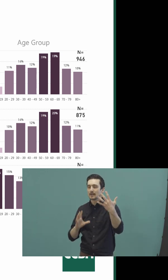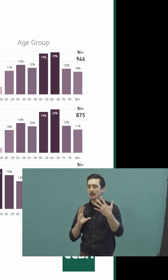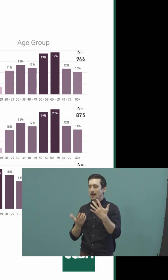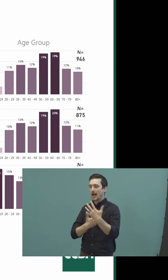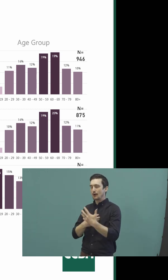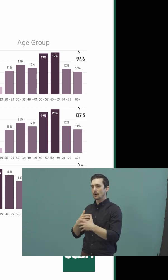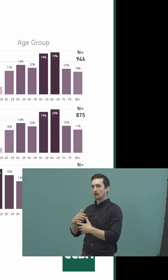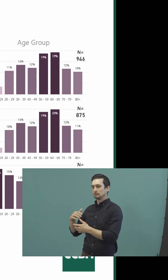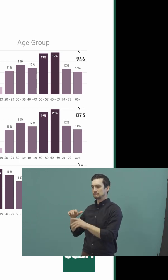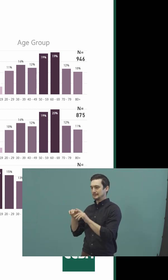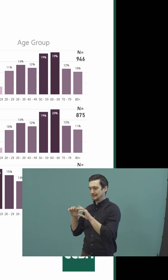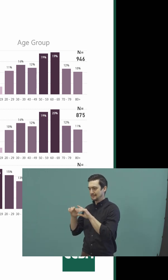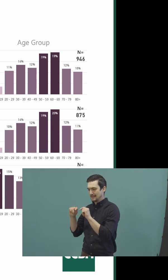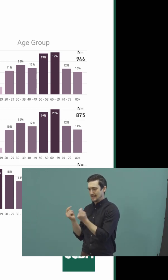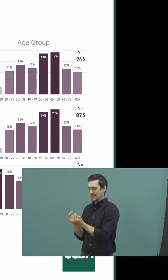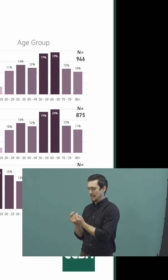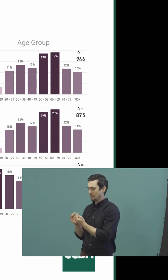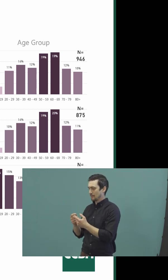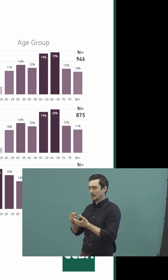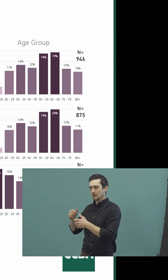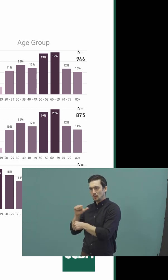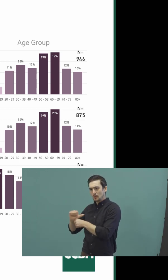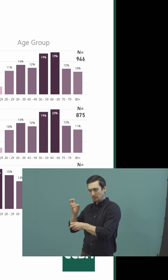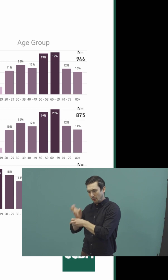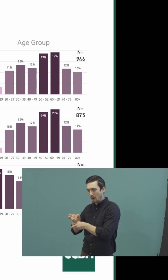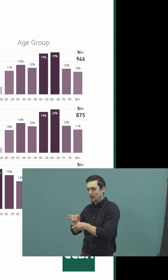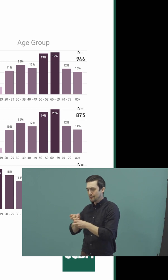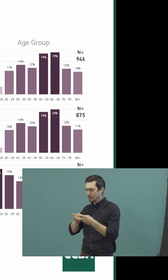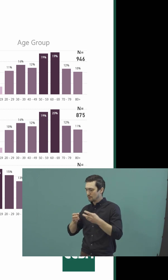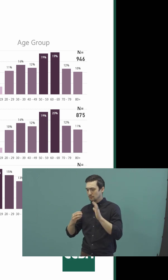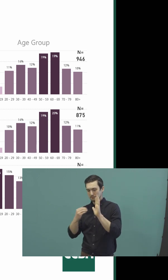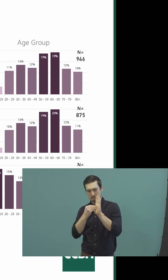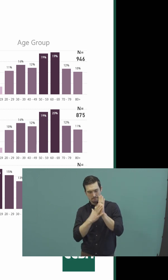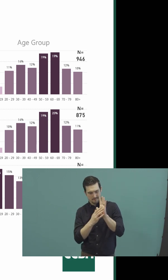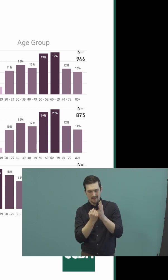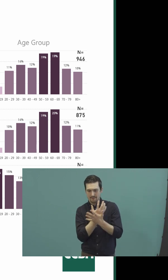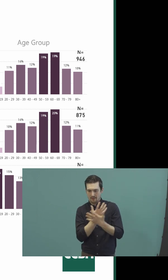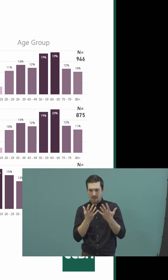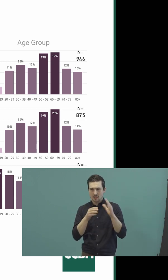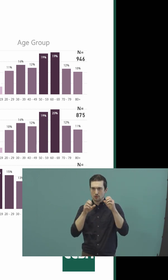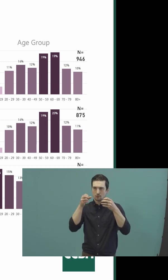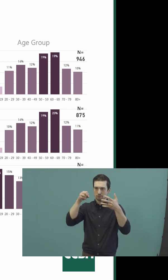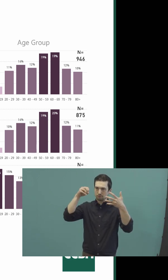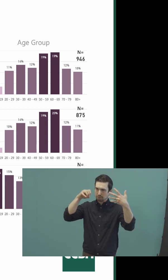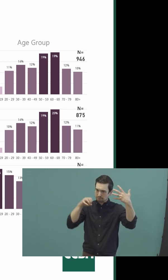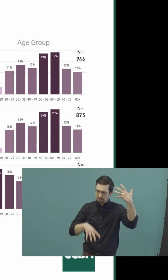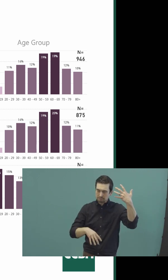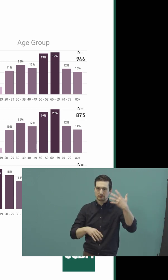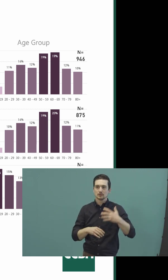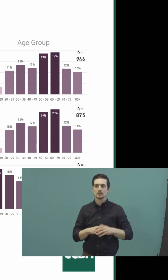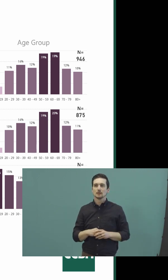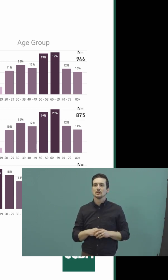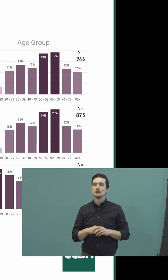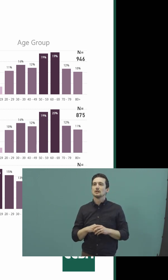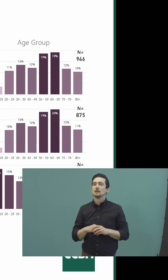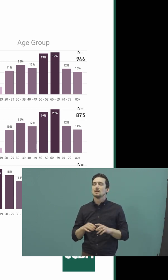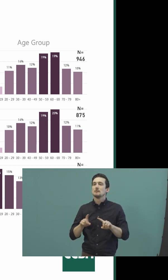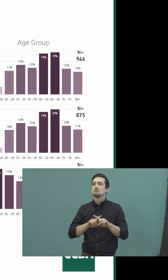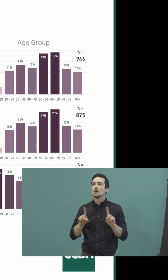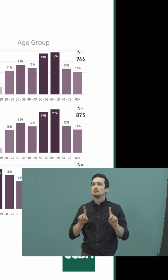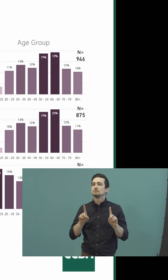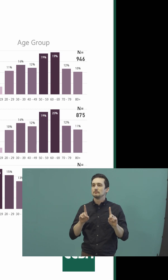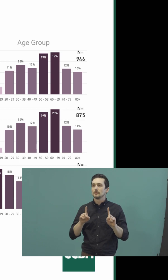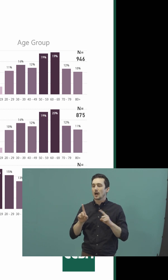team worked very hard to break things down and give you as much information as possible. The one thing I will say is around